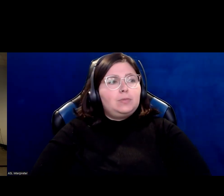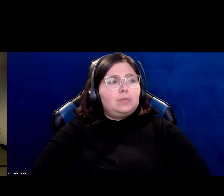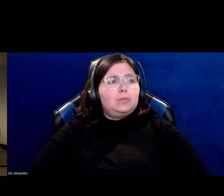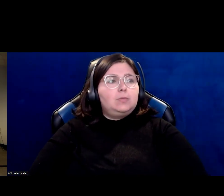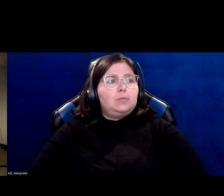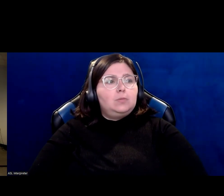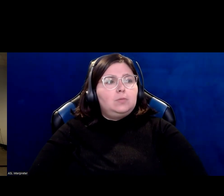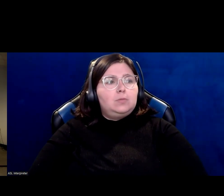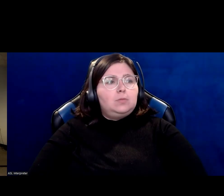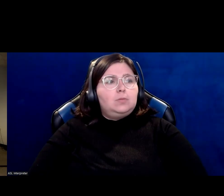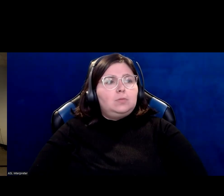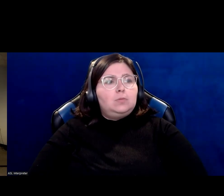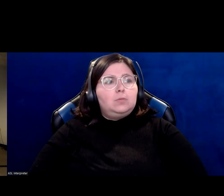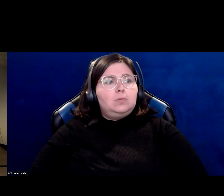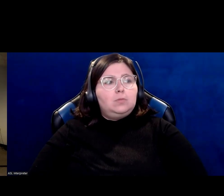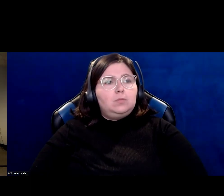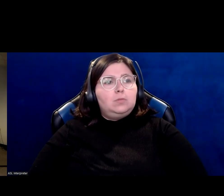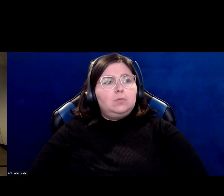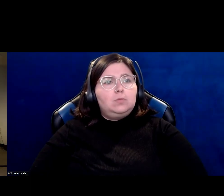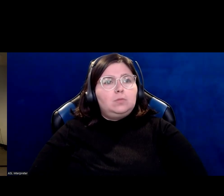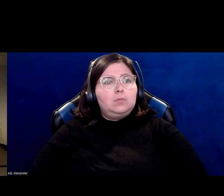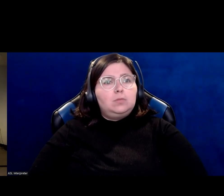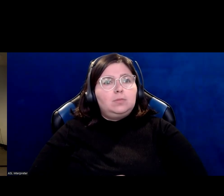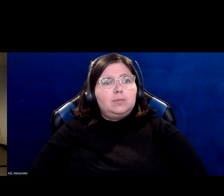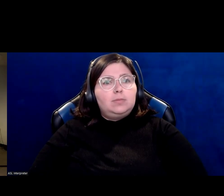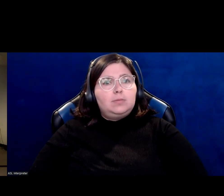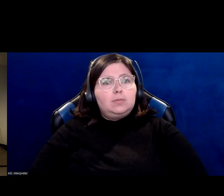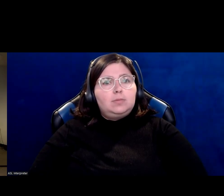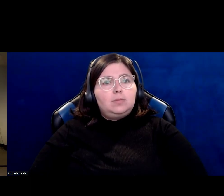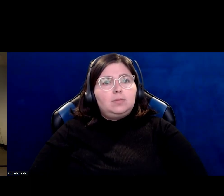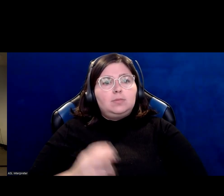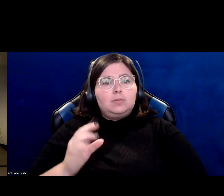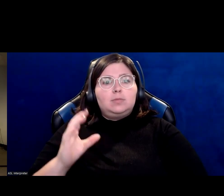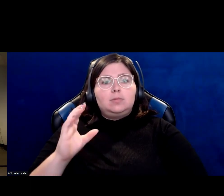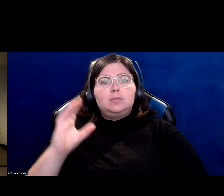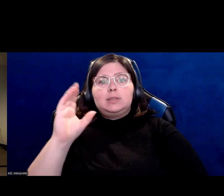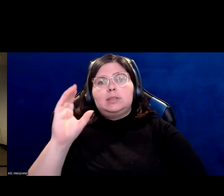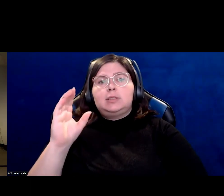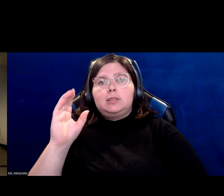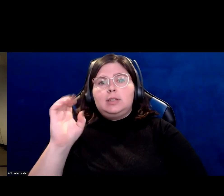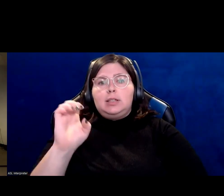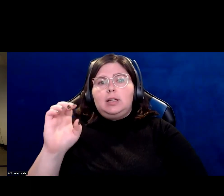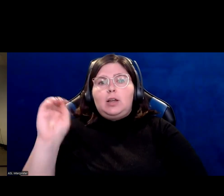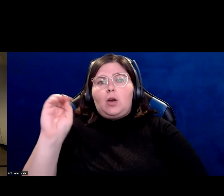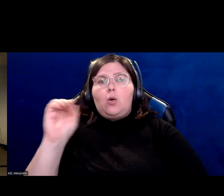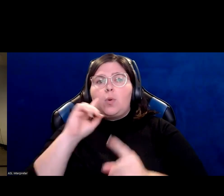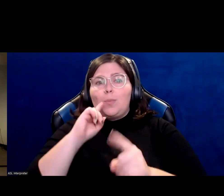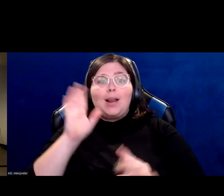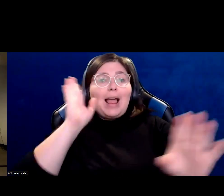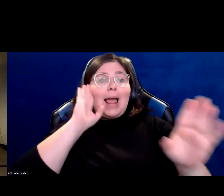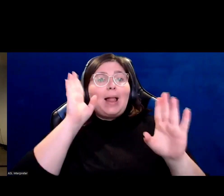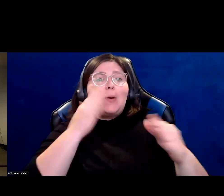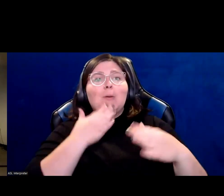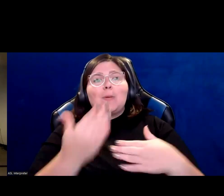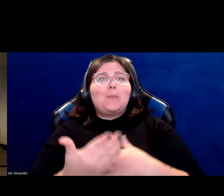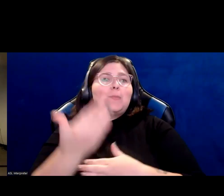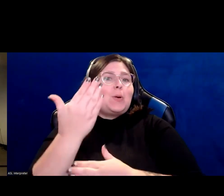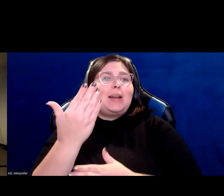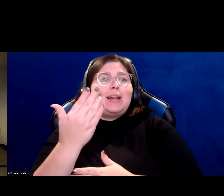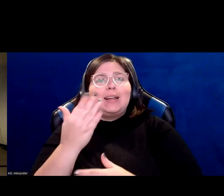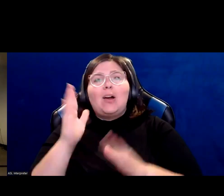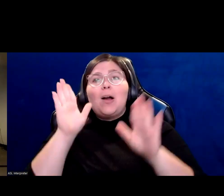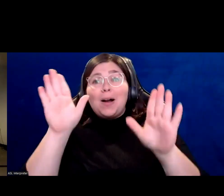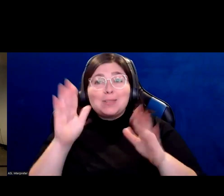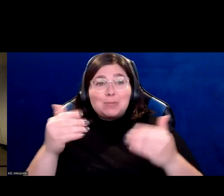All right, Will, Chief Executive Officer report. Well, good morning, Chair Shuley, members of the board. Fantastic to have a